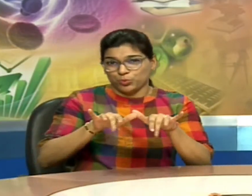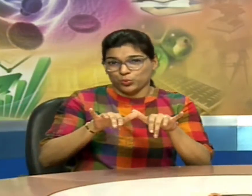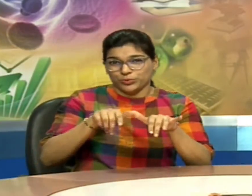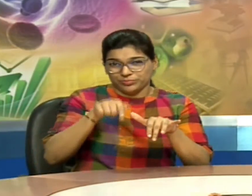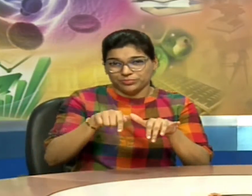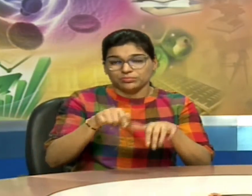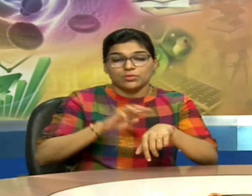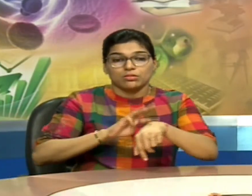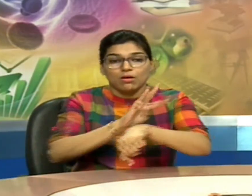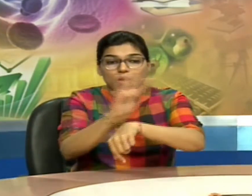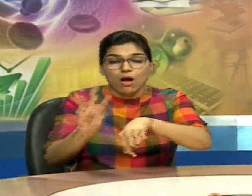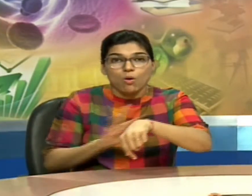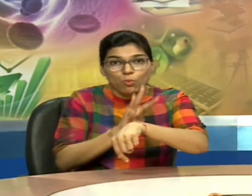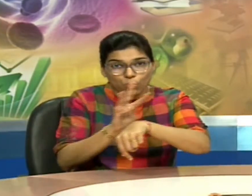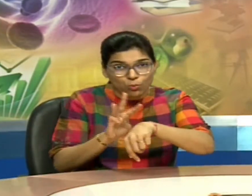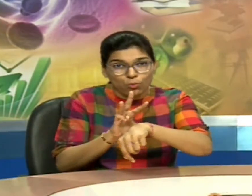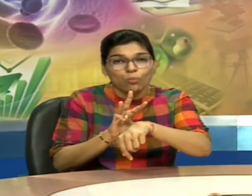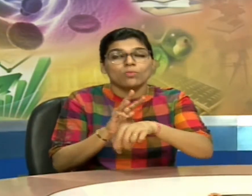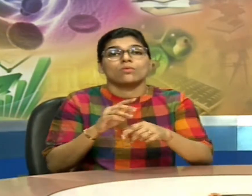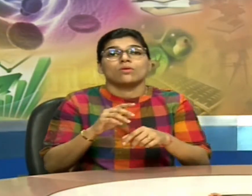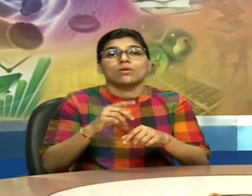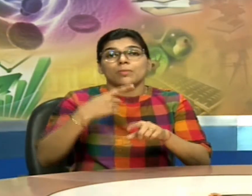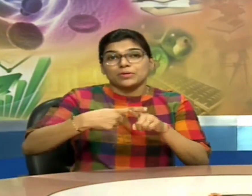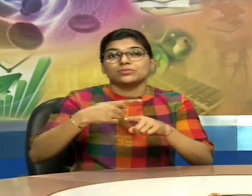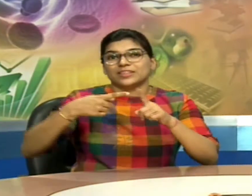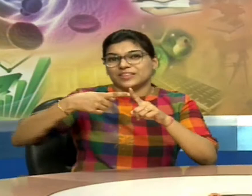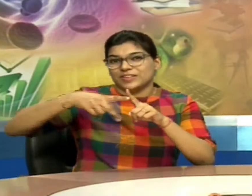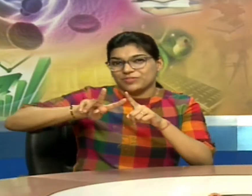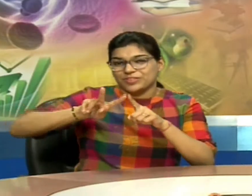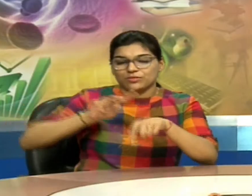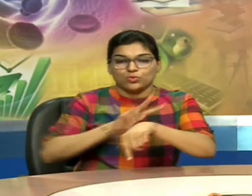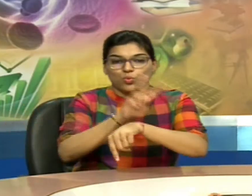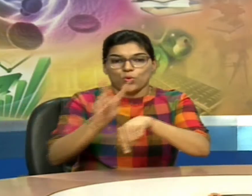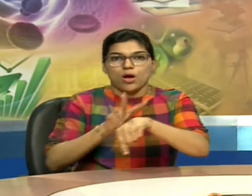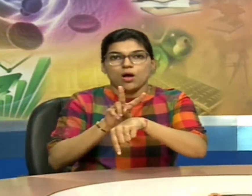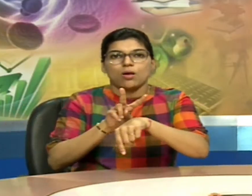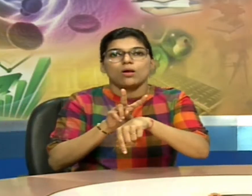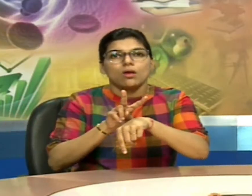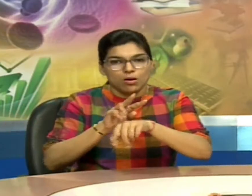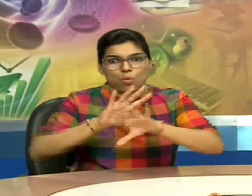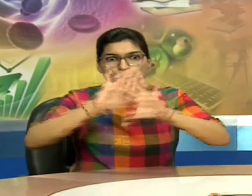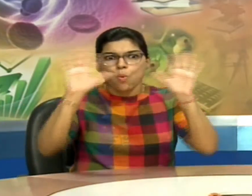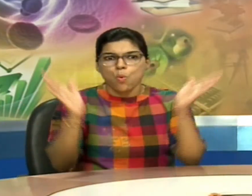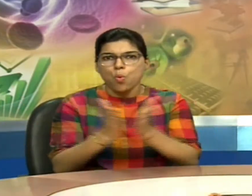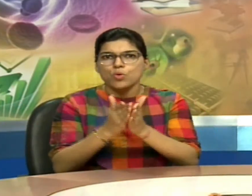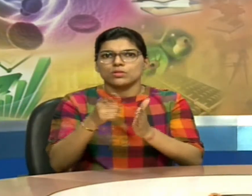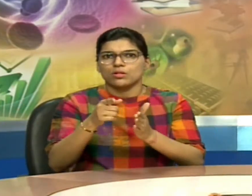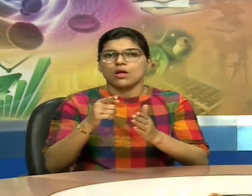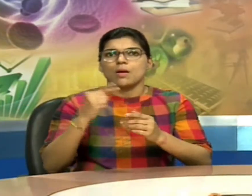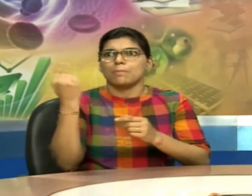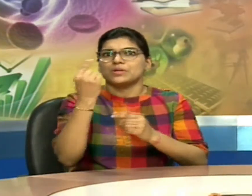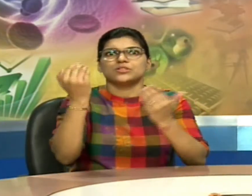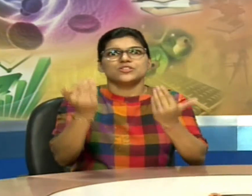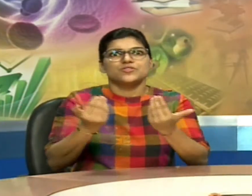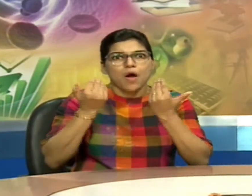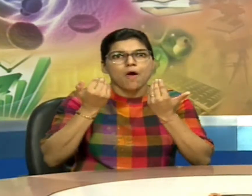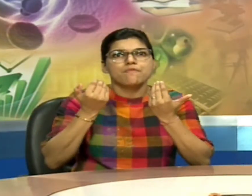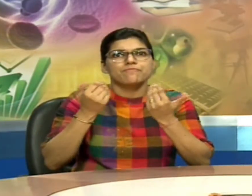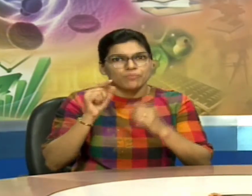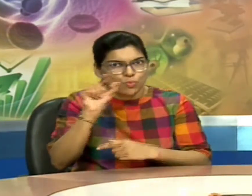use it, and also a computer for 3 hours, a TV for 2 hours. So, we